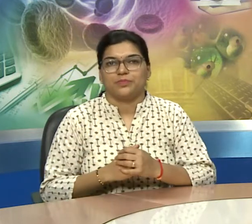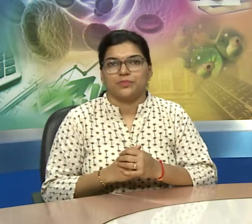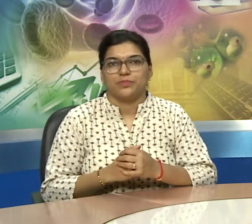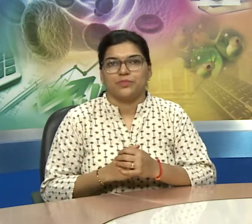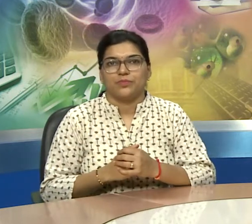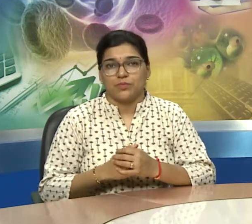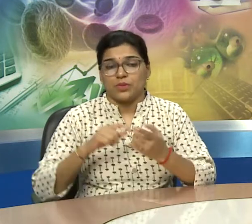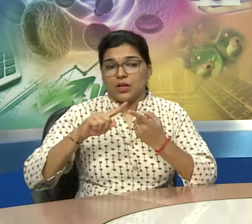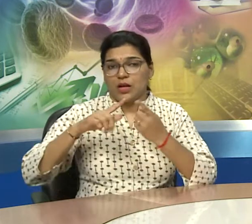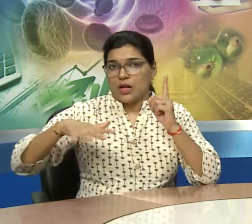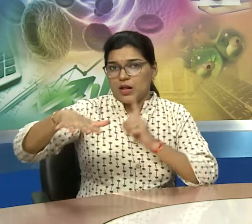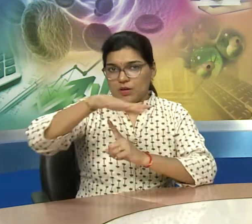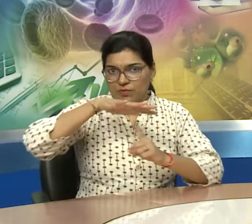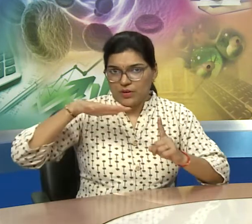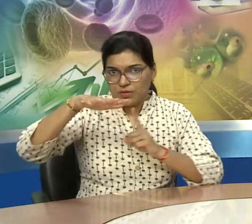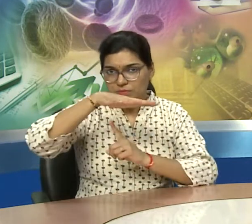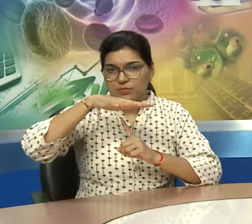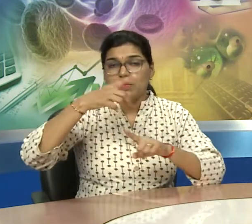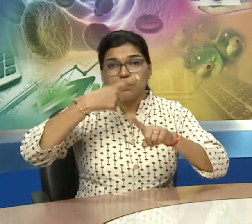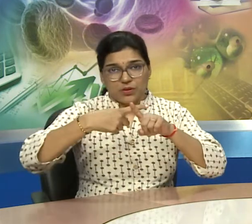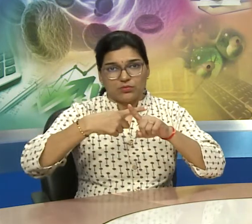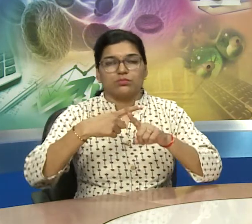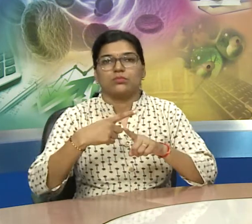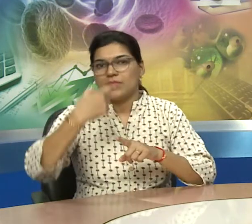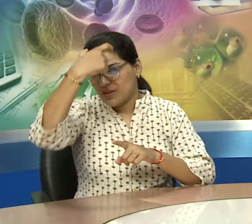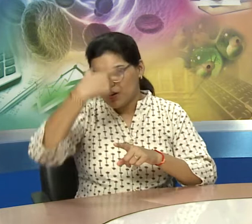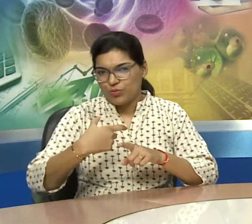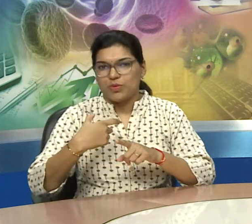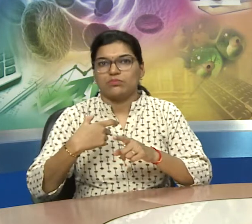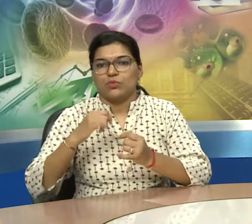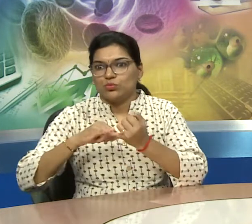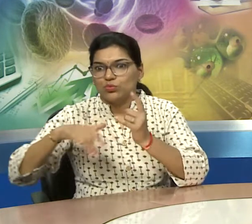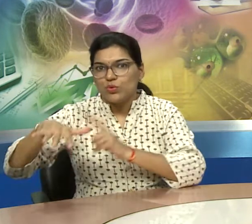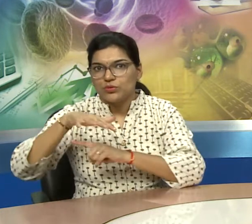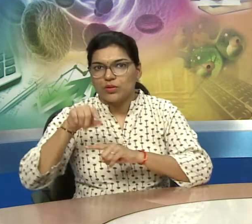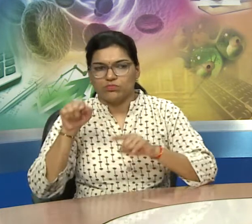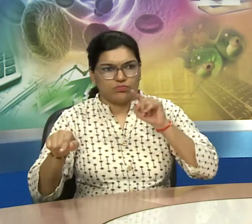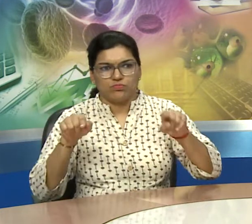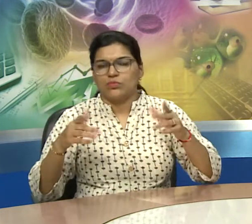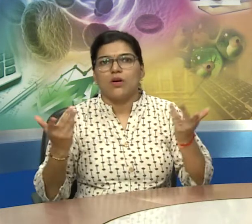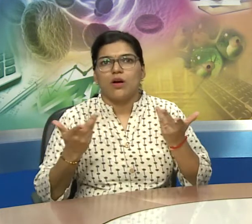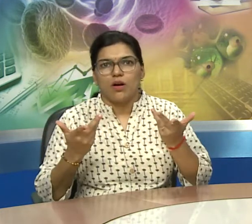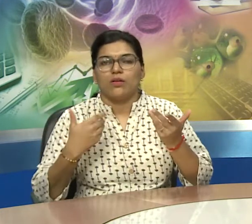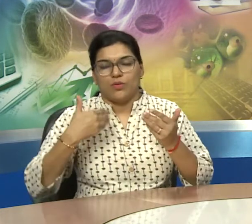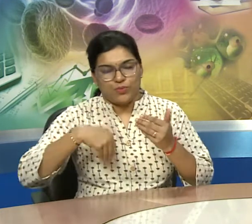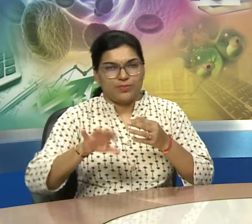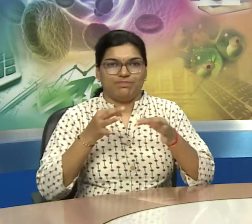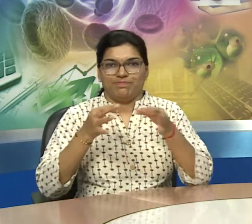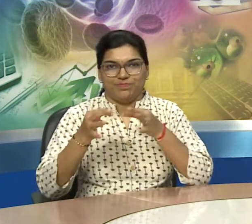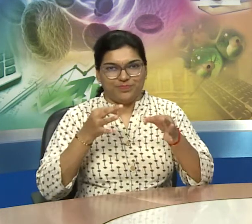see the name of the lesson on the screen. Name of the lesson is Environment and Human Society.